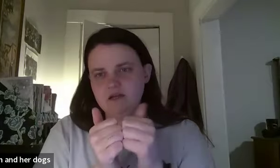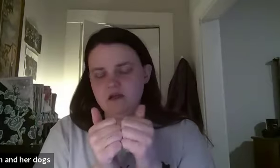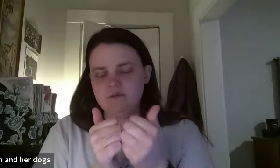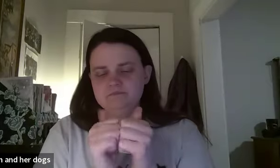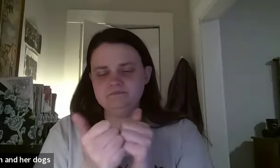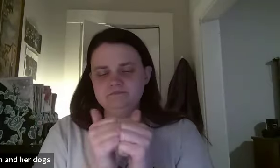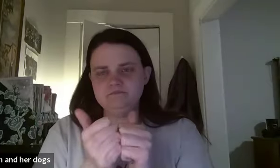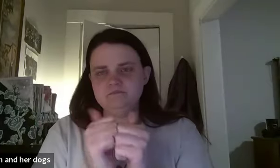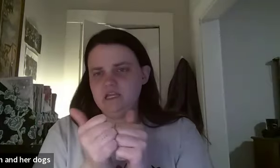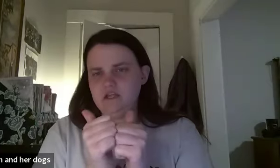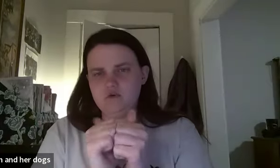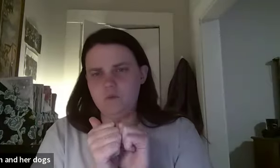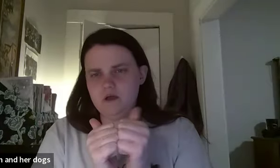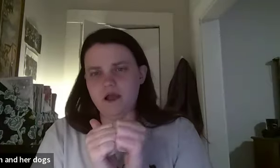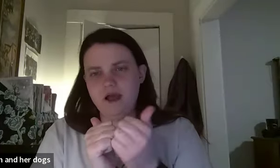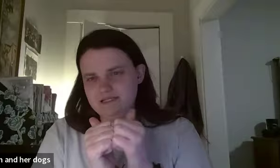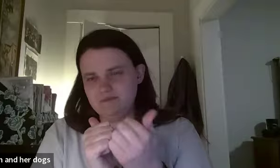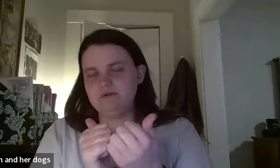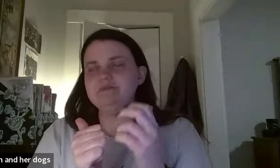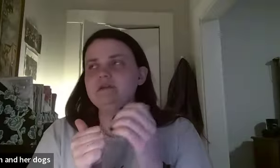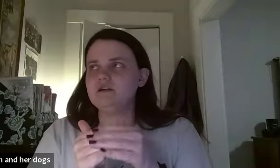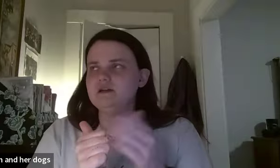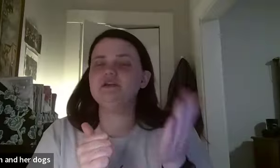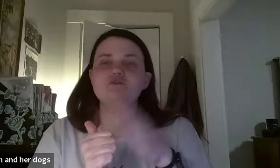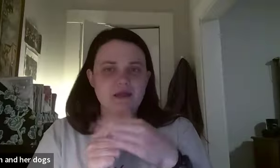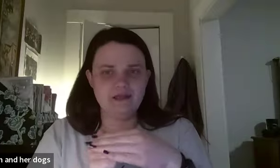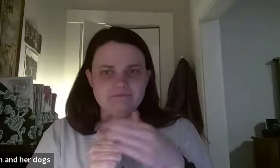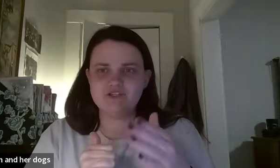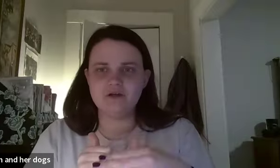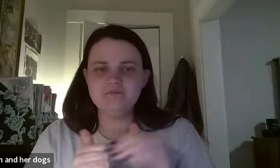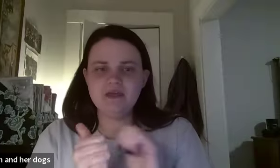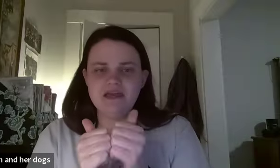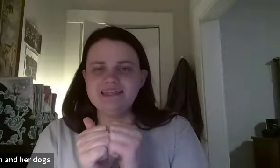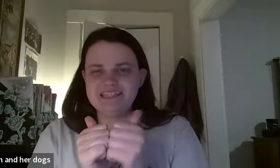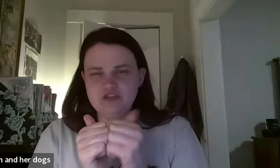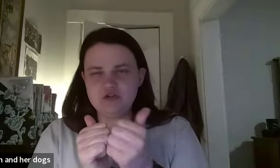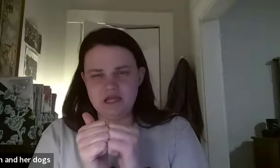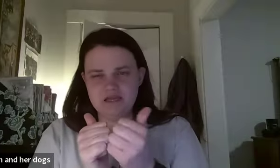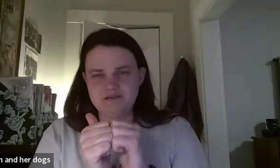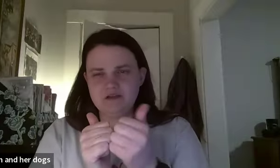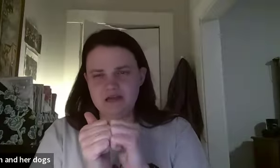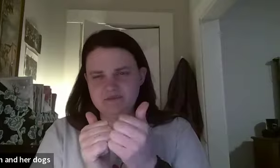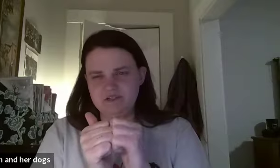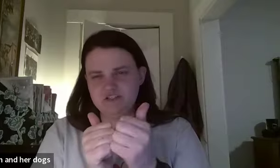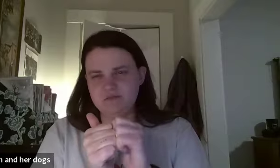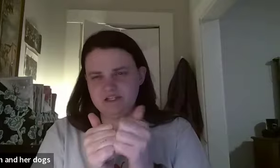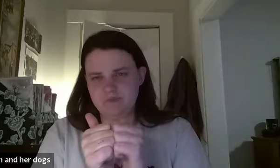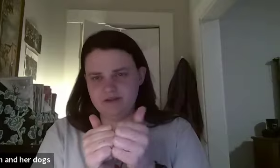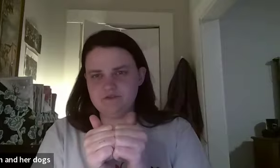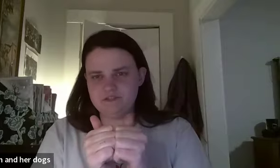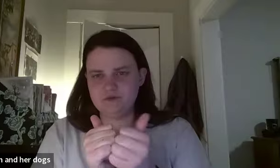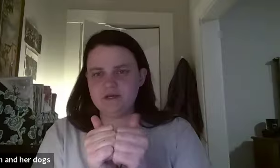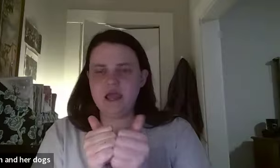non-dominant. Either one. Or non-dominant, your right hand. Sorry, it's either hand. I typically do my dominant for this one.